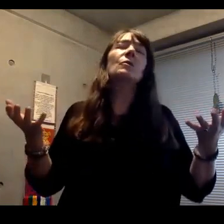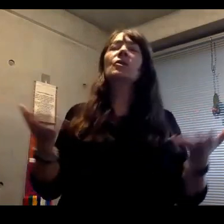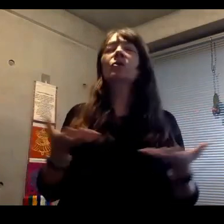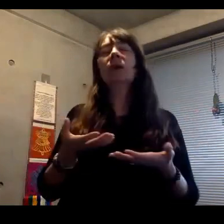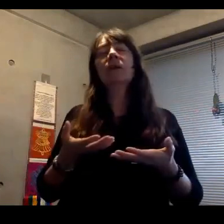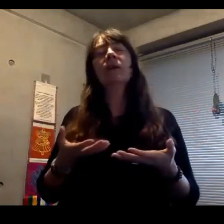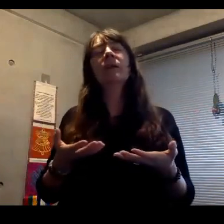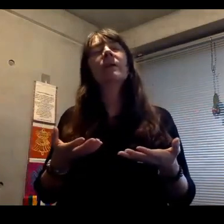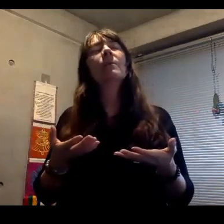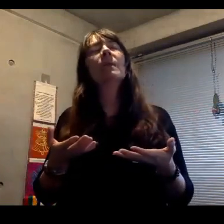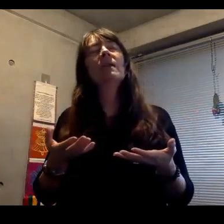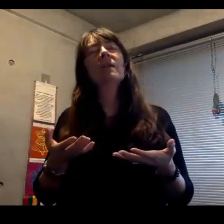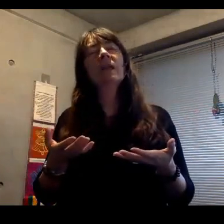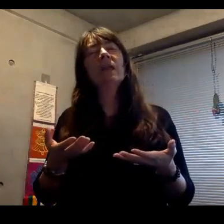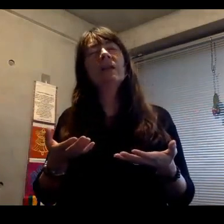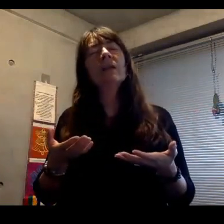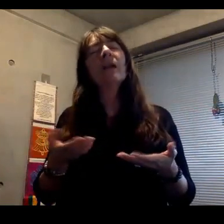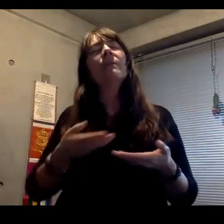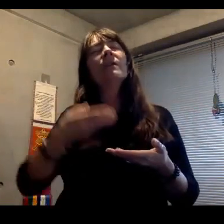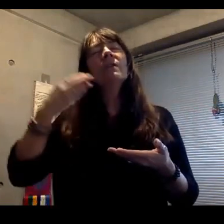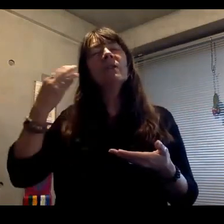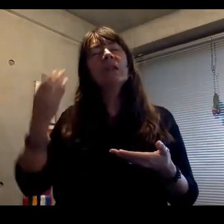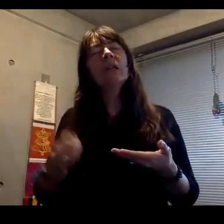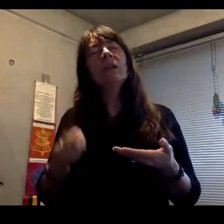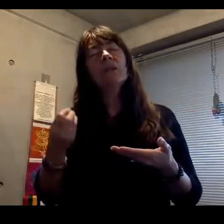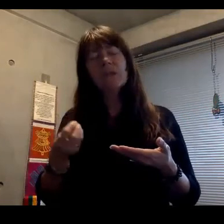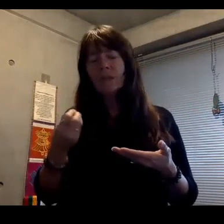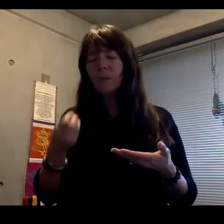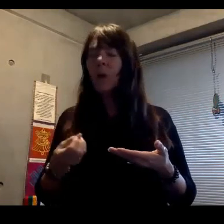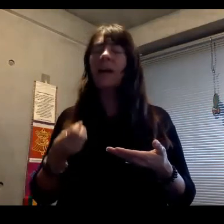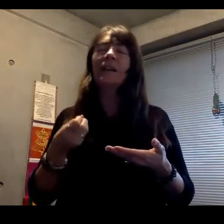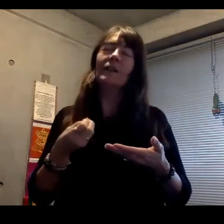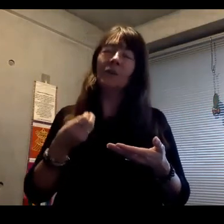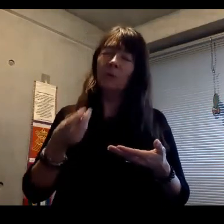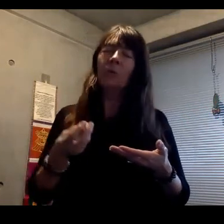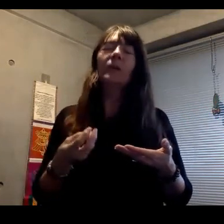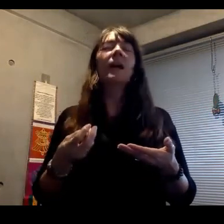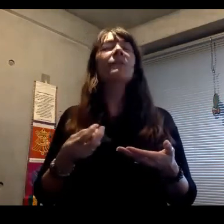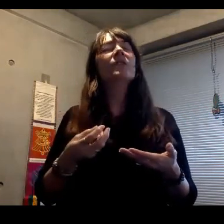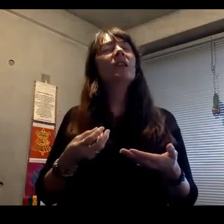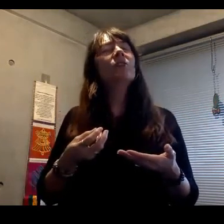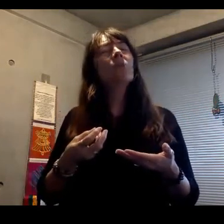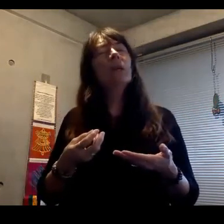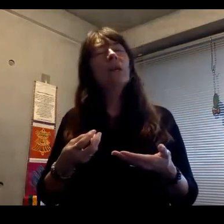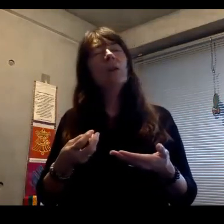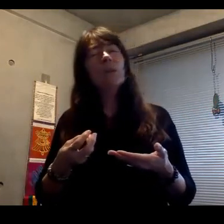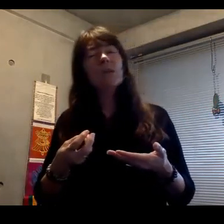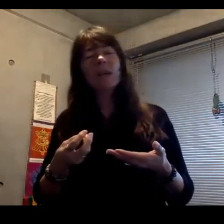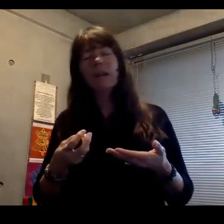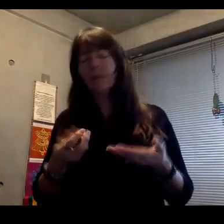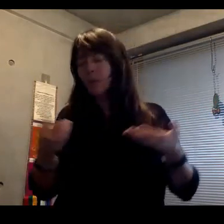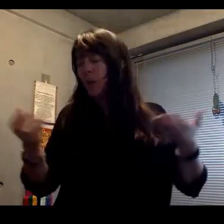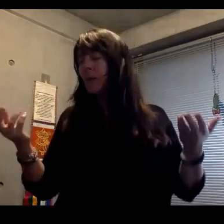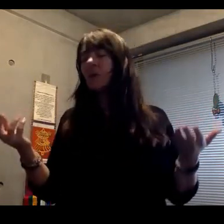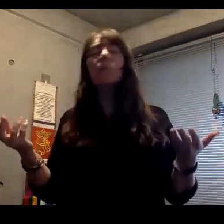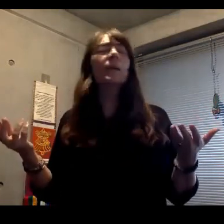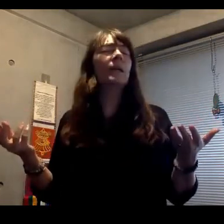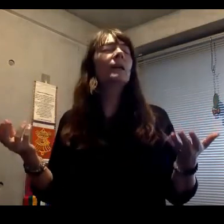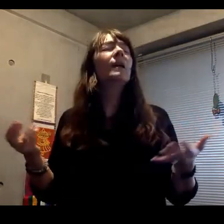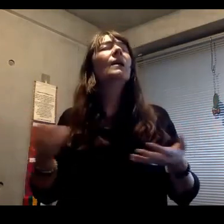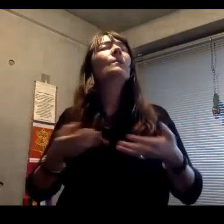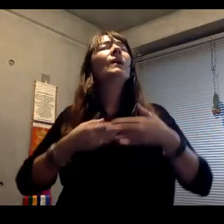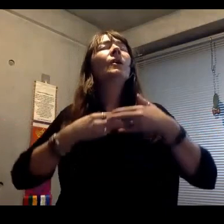time to enjoy the peace and ease. This is why you have seen so many humans there. That's why there's